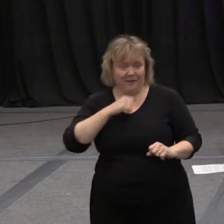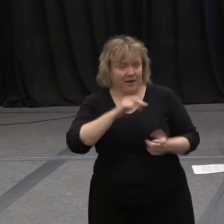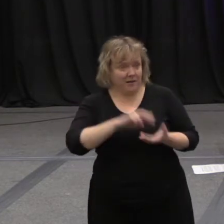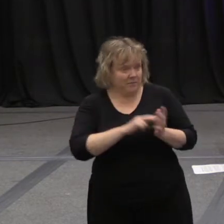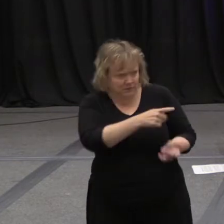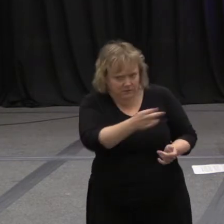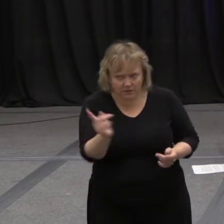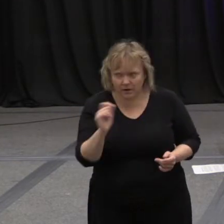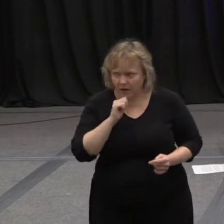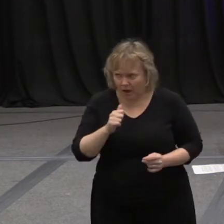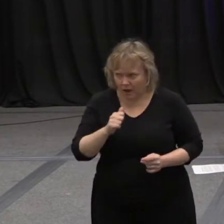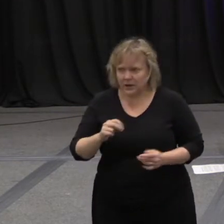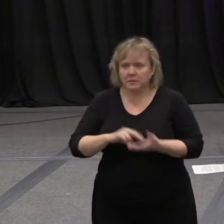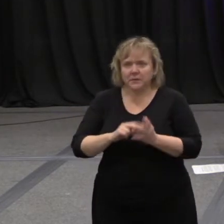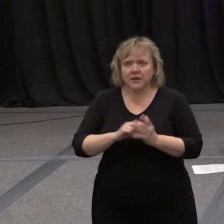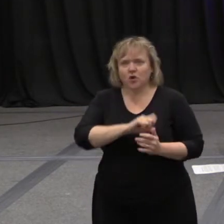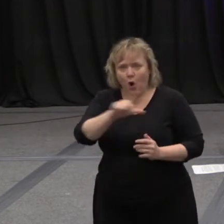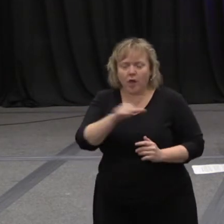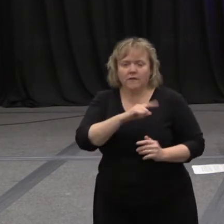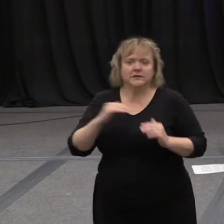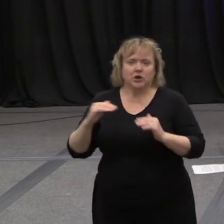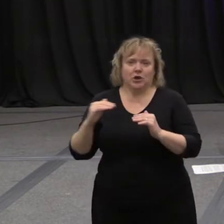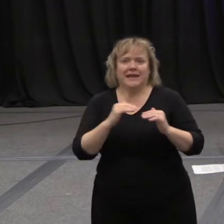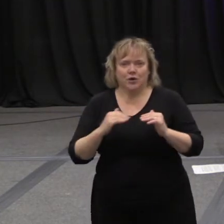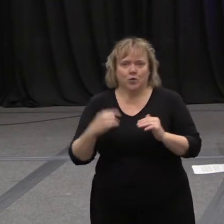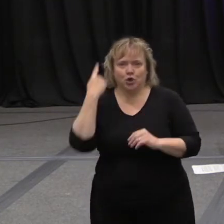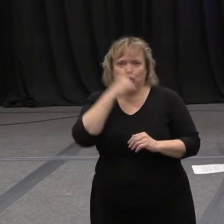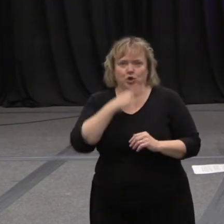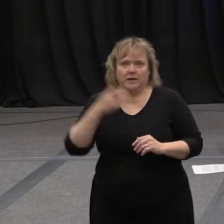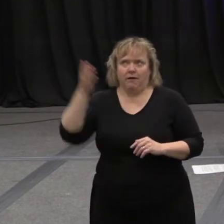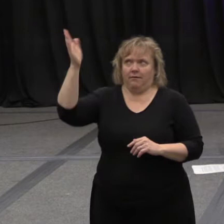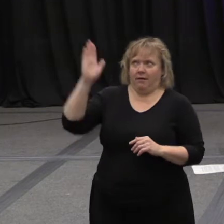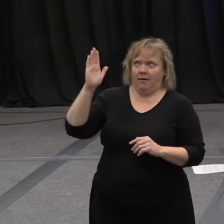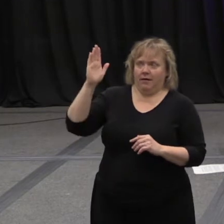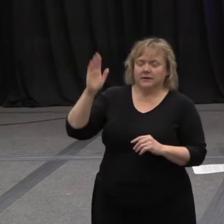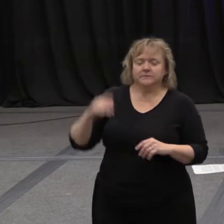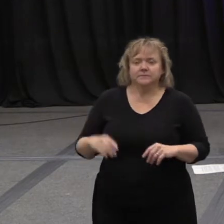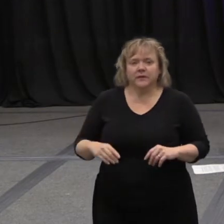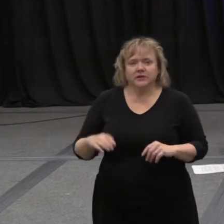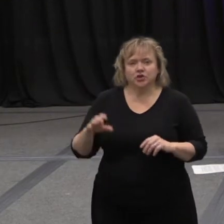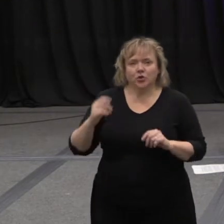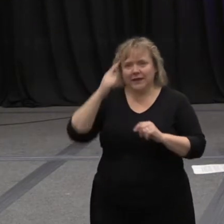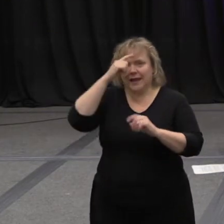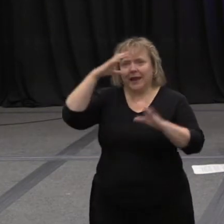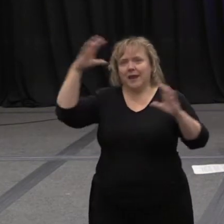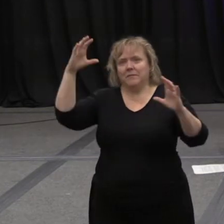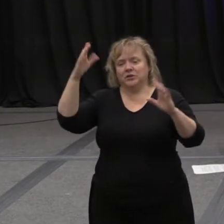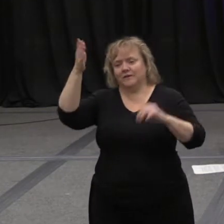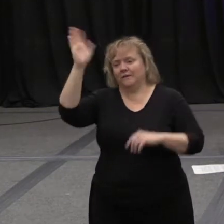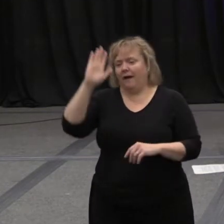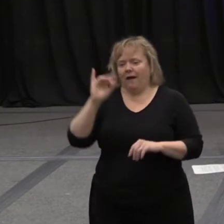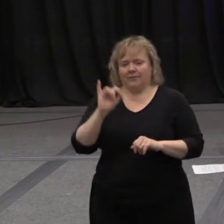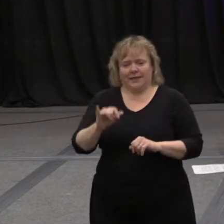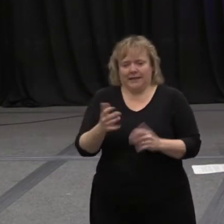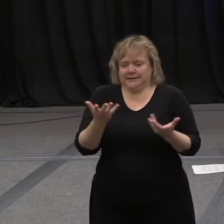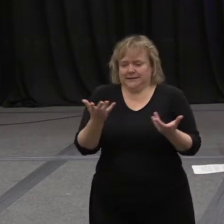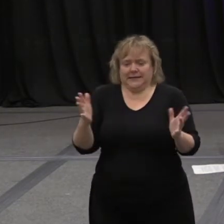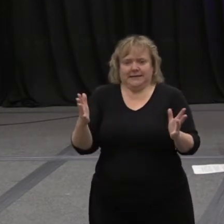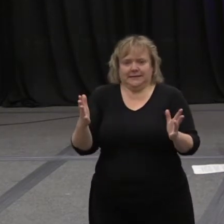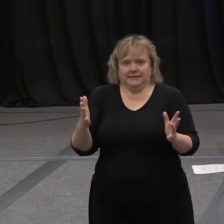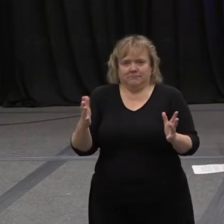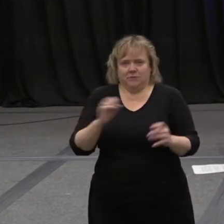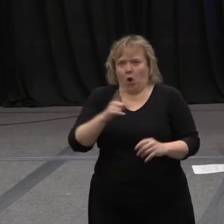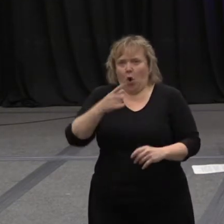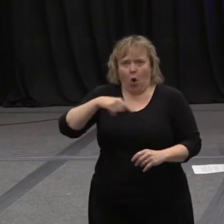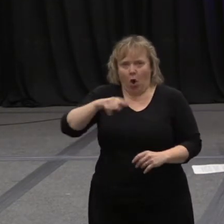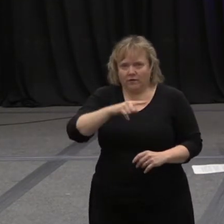we are all equally made in the image and the likeness of divine. Image of God meet image of God. We're all going or none